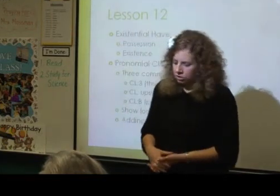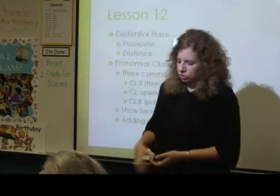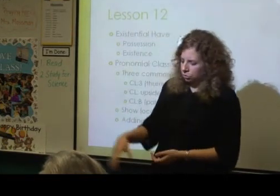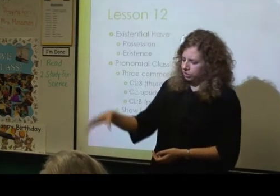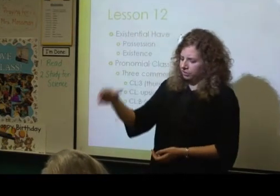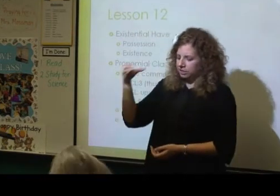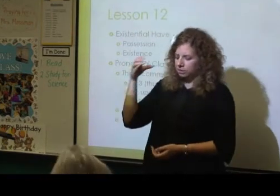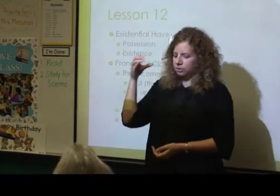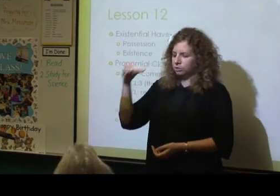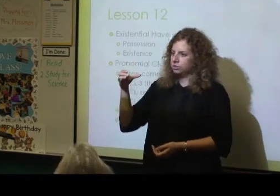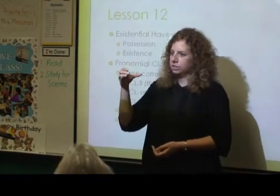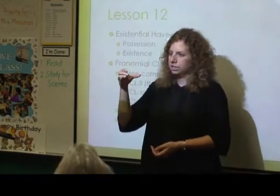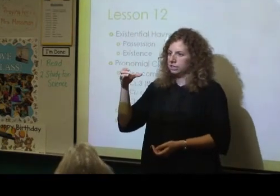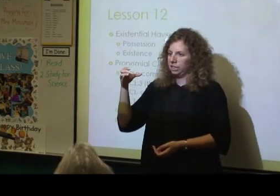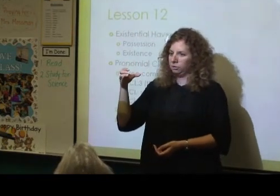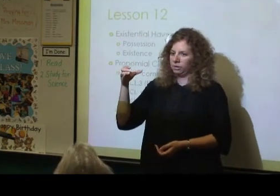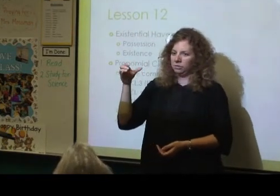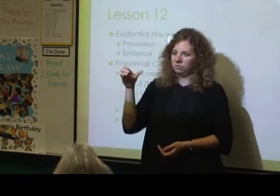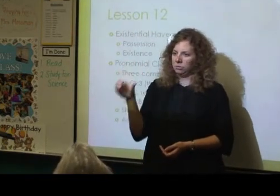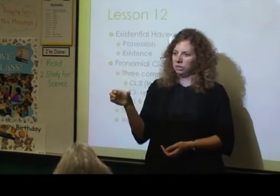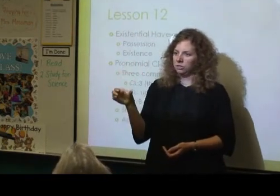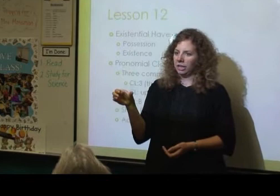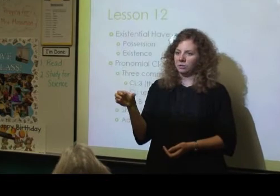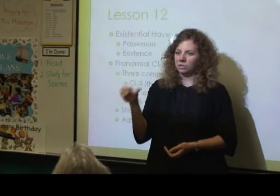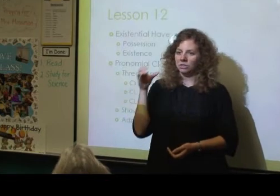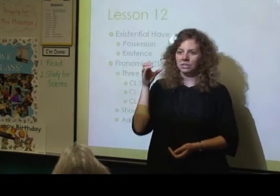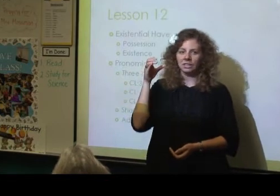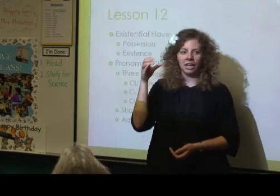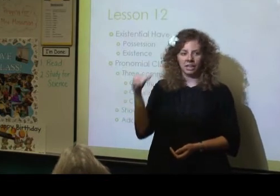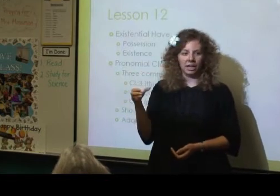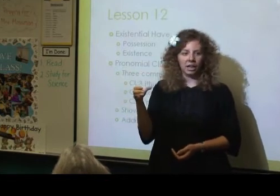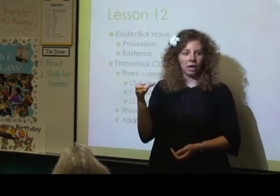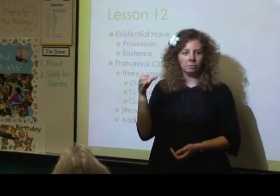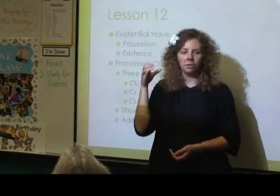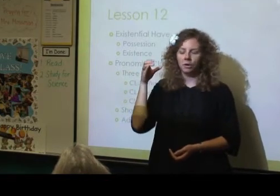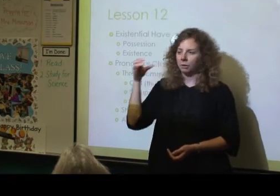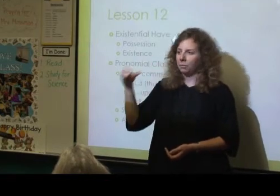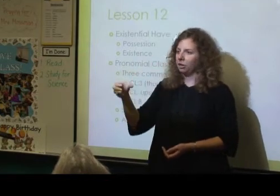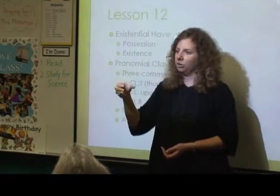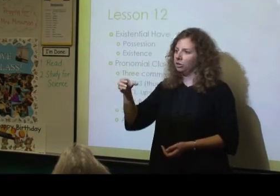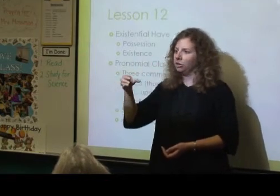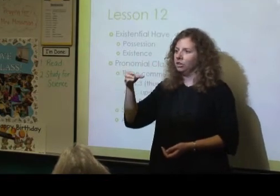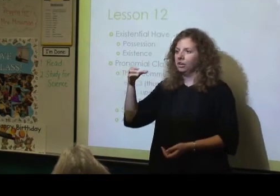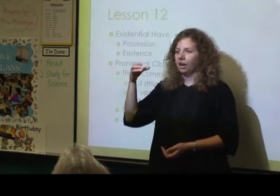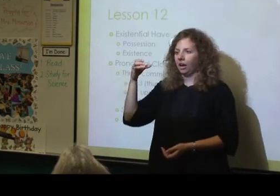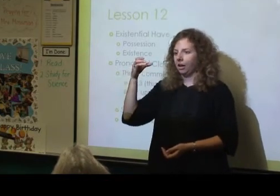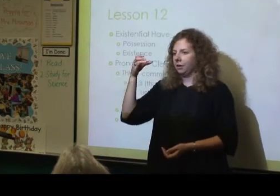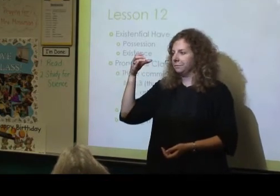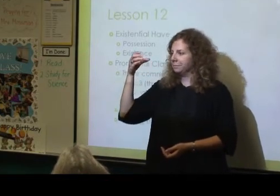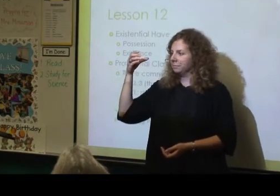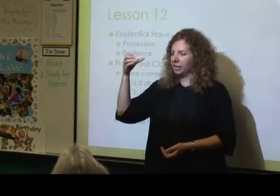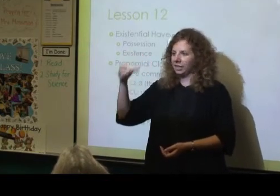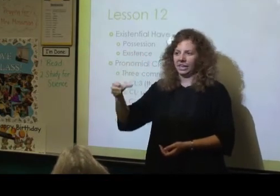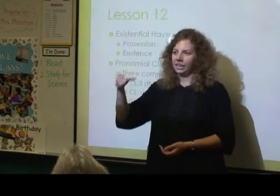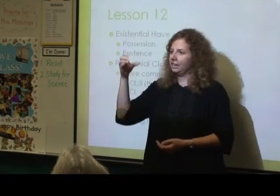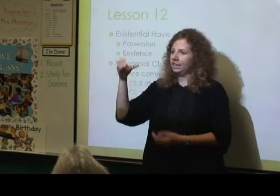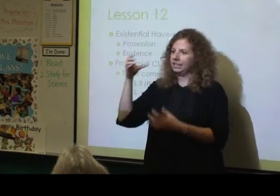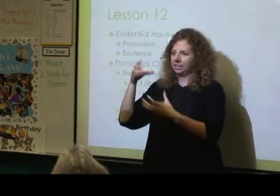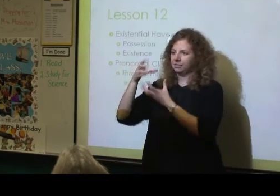So previously we'd used the container one. We'd learned that one. So this is kind of like a cup, a bottle, a can, anything